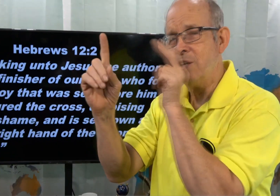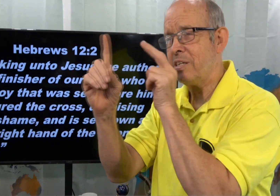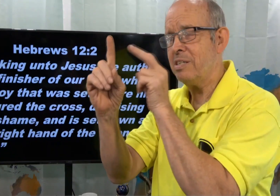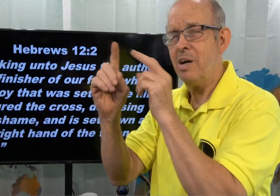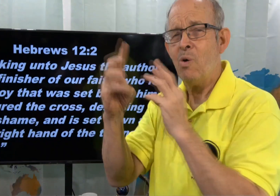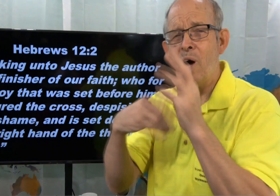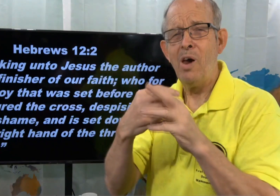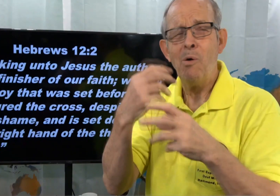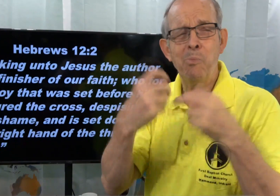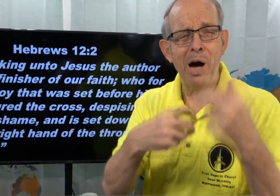looking, what problem?